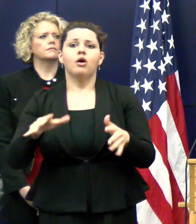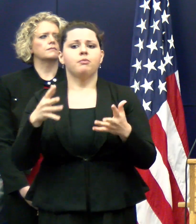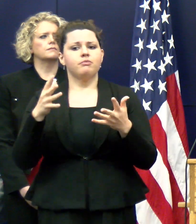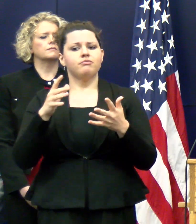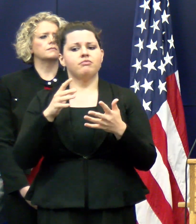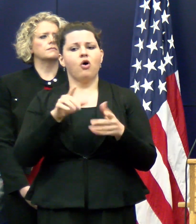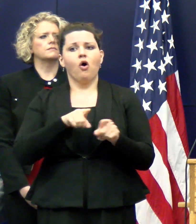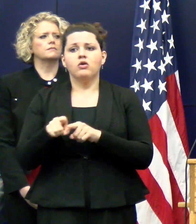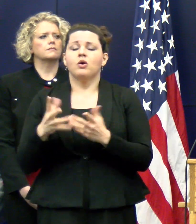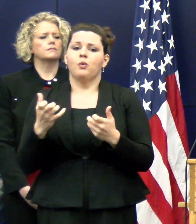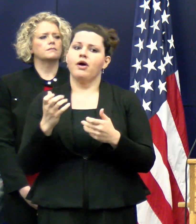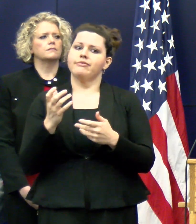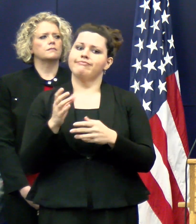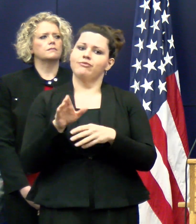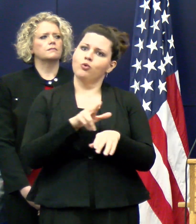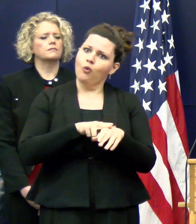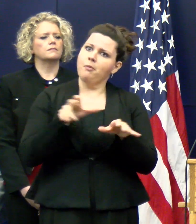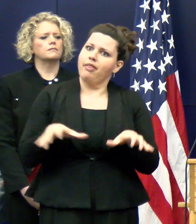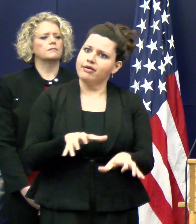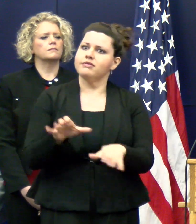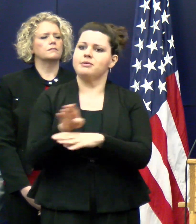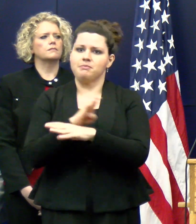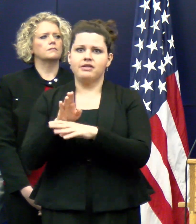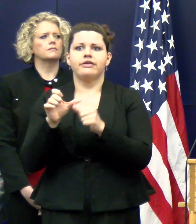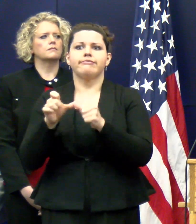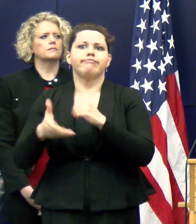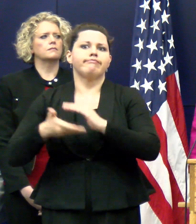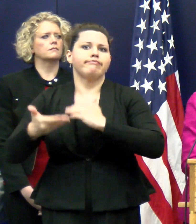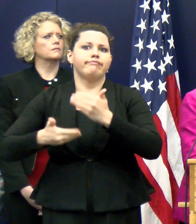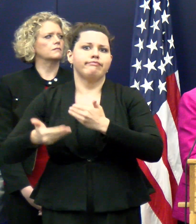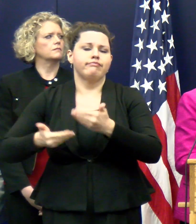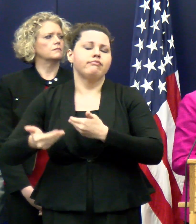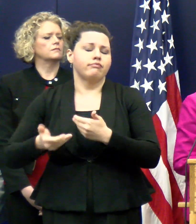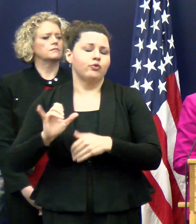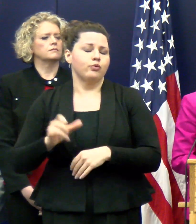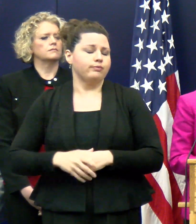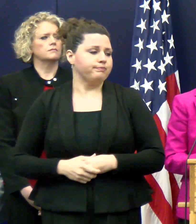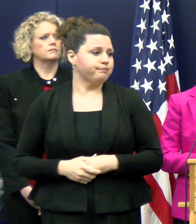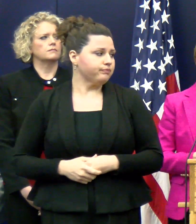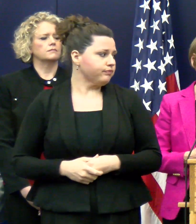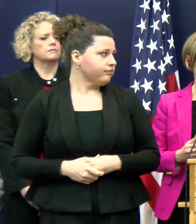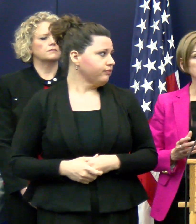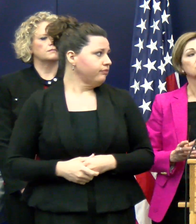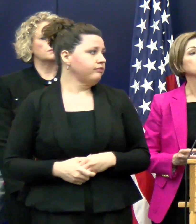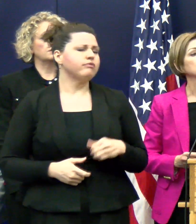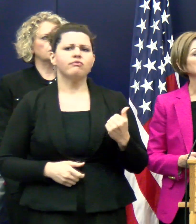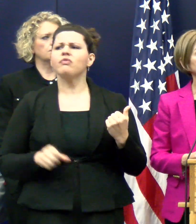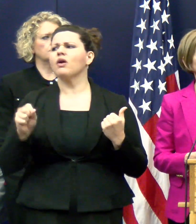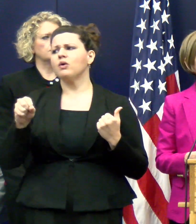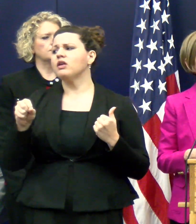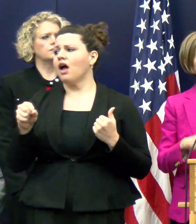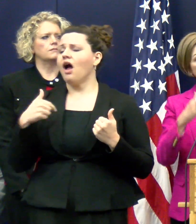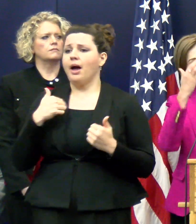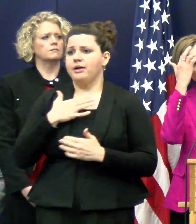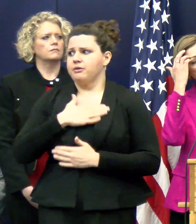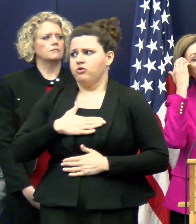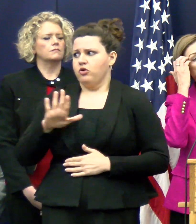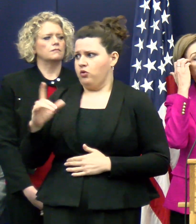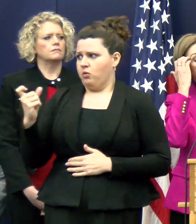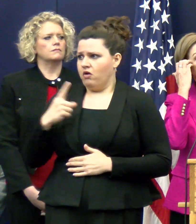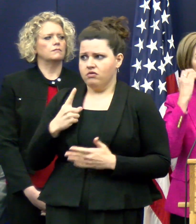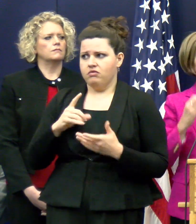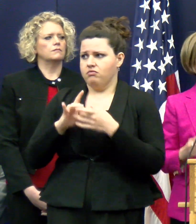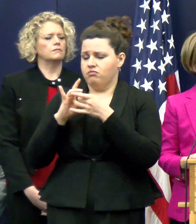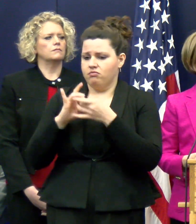business and normal activity going as much as possible. Yeah, and I would just say, I appreciate the question